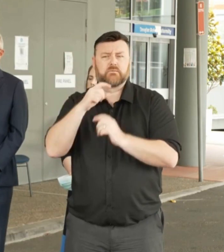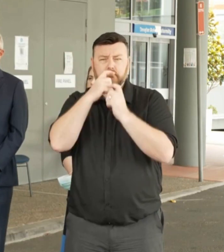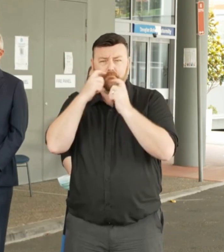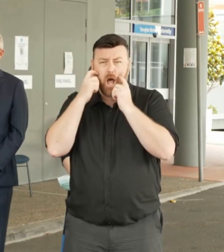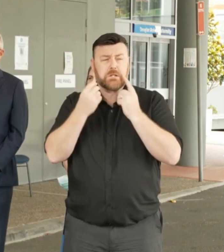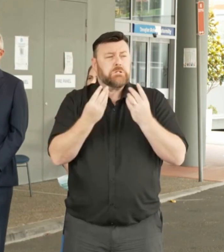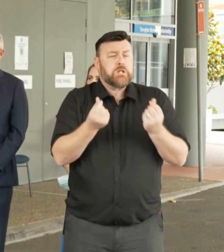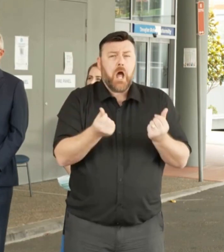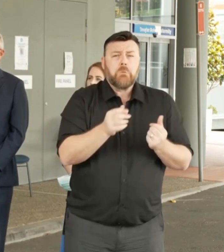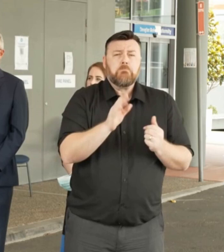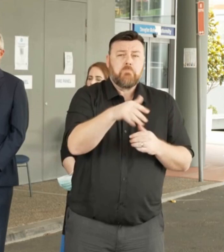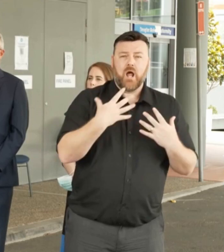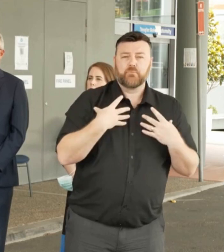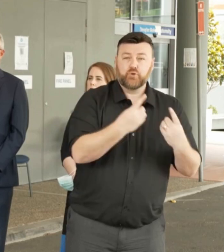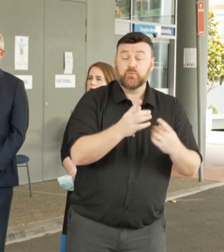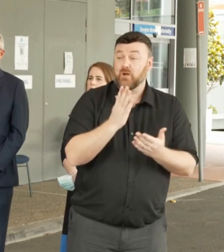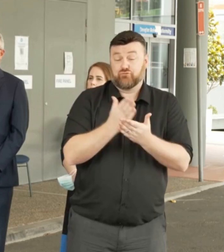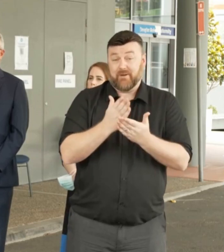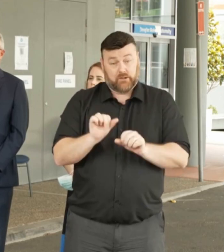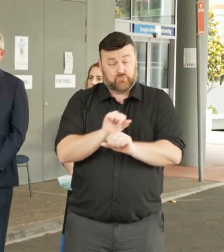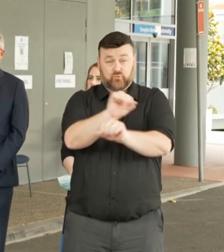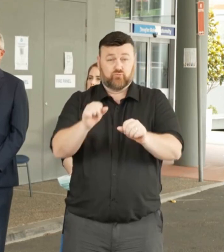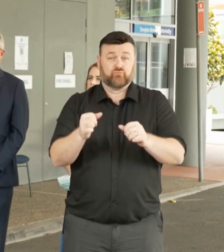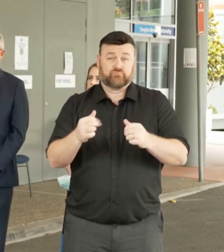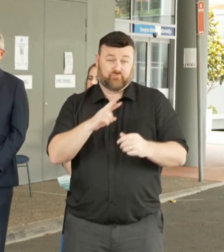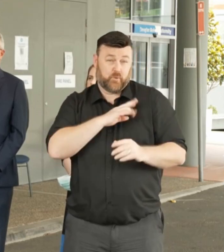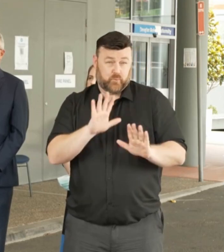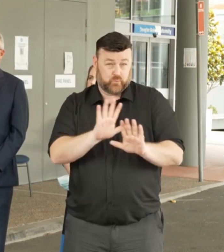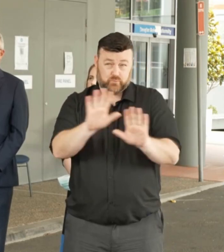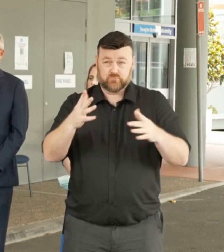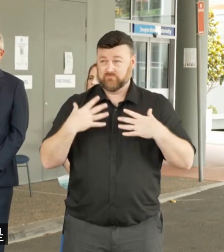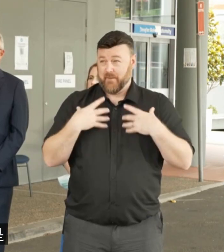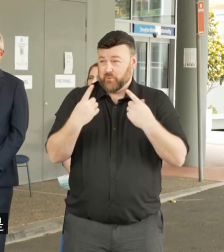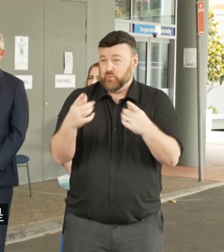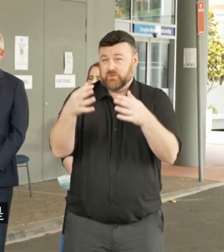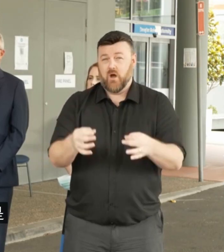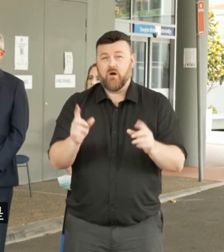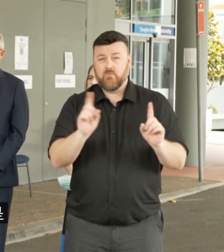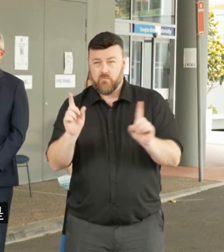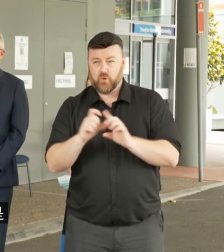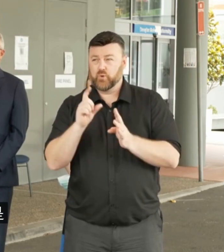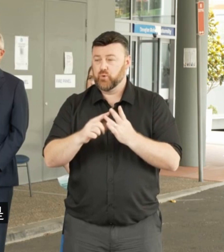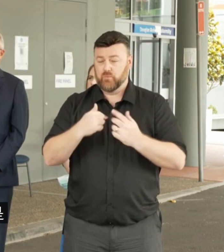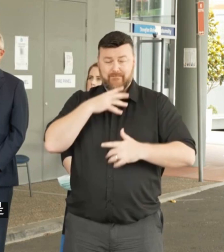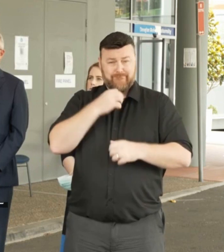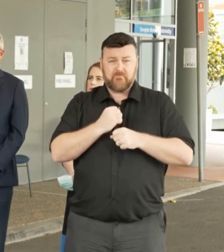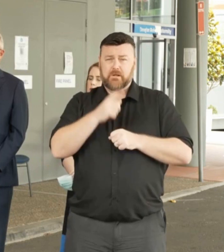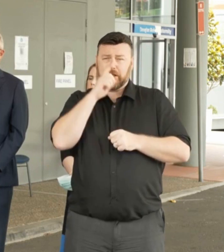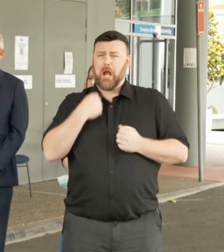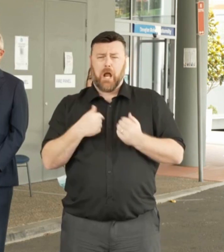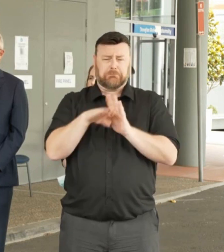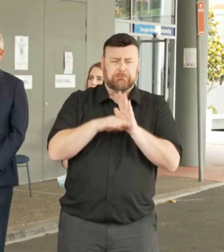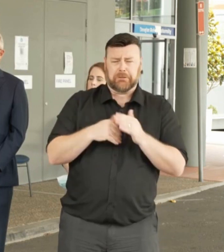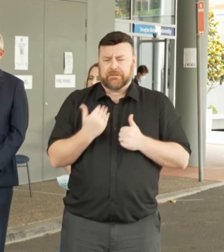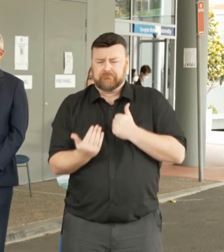But this is all about taking personal responsibility, and the people of New South Wales are doing just that. The government can't do everything. It's over